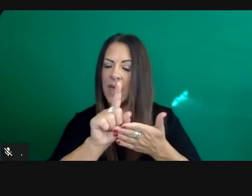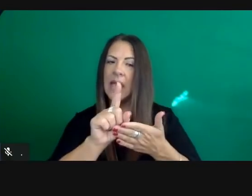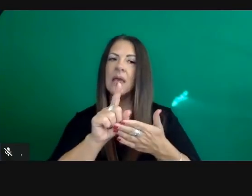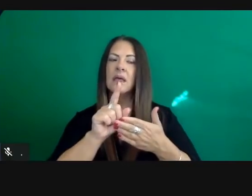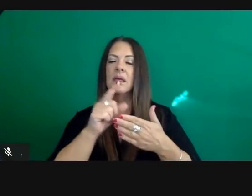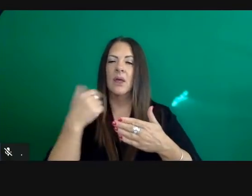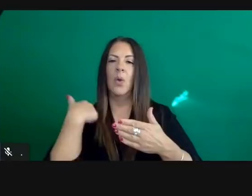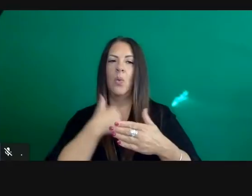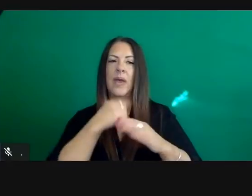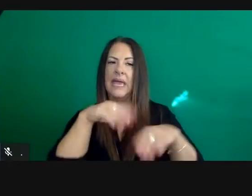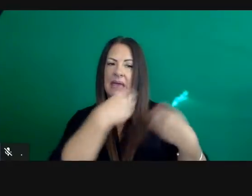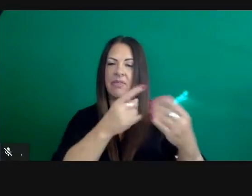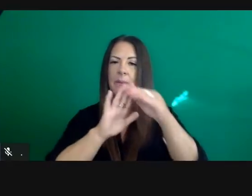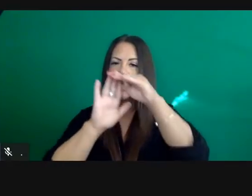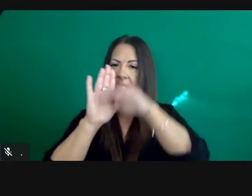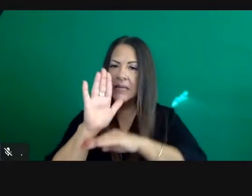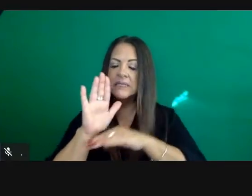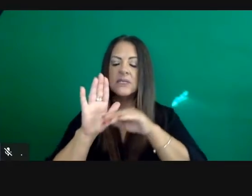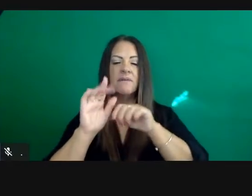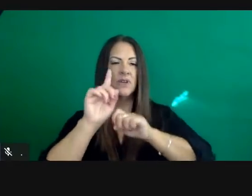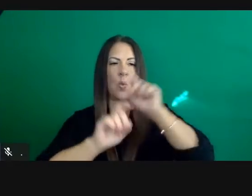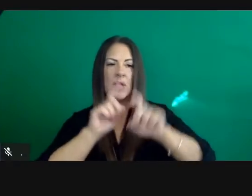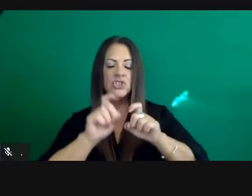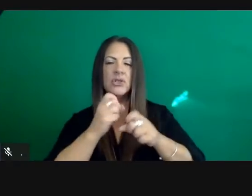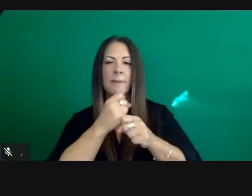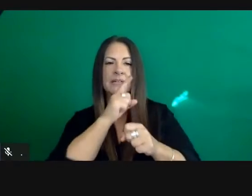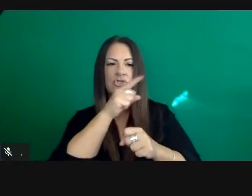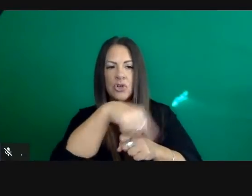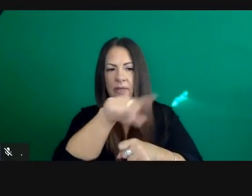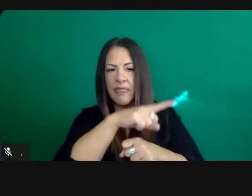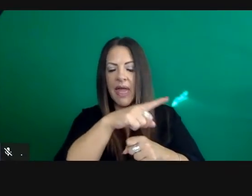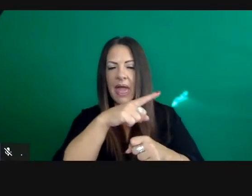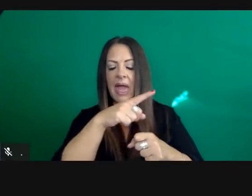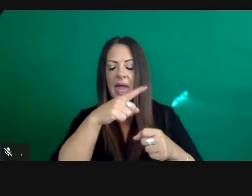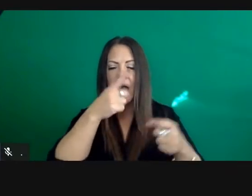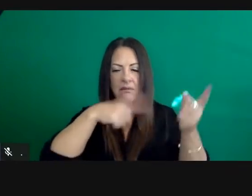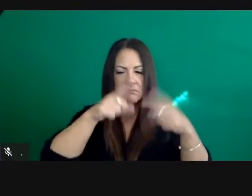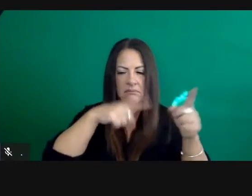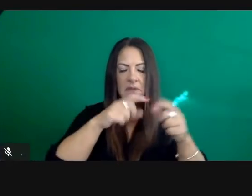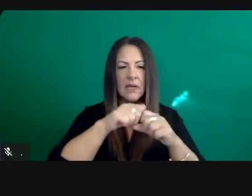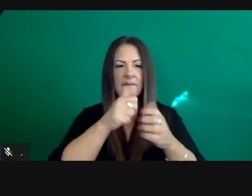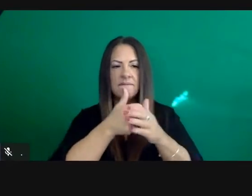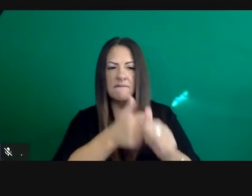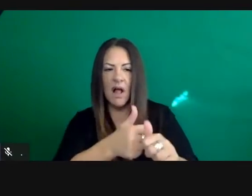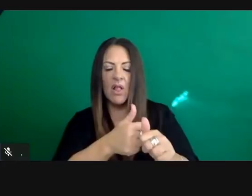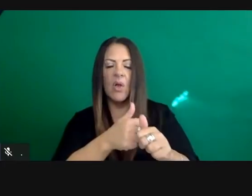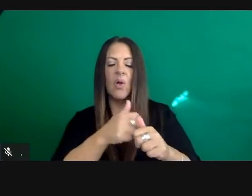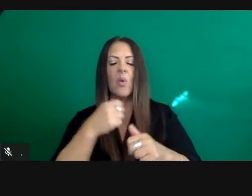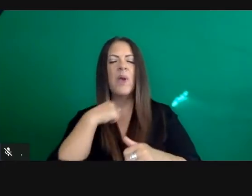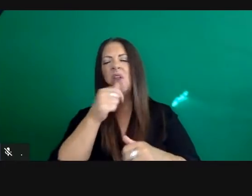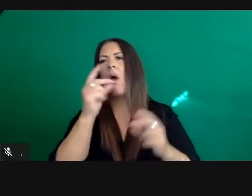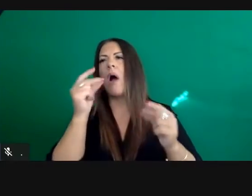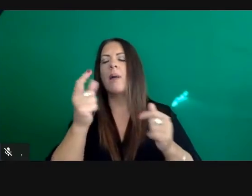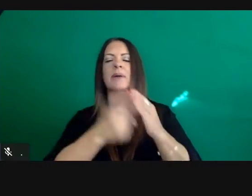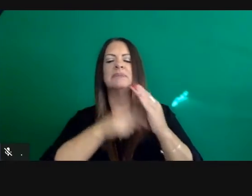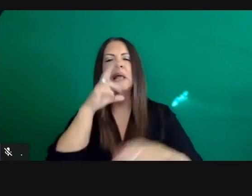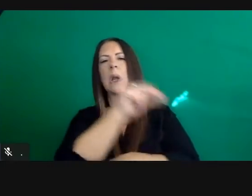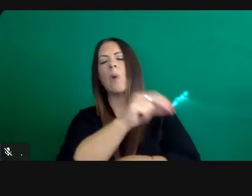questions before really finalizing that tier assignment. So no, it's not an automatic, and yes, it